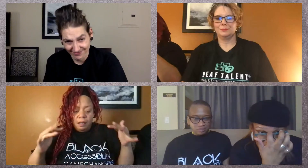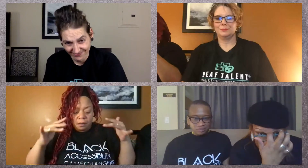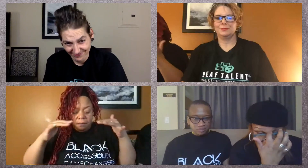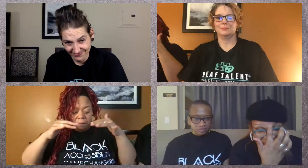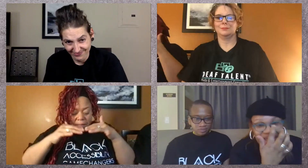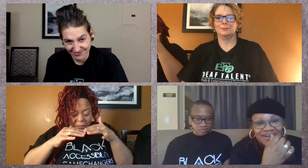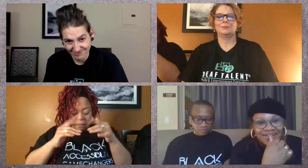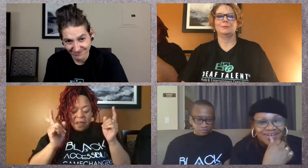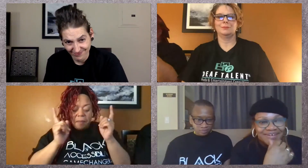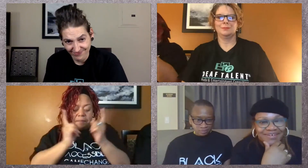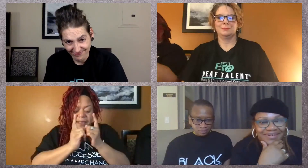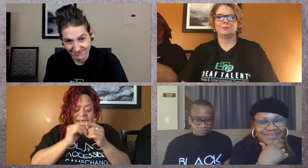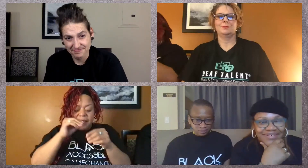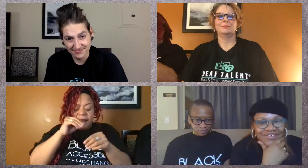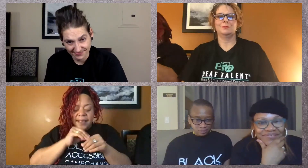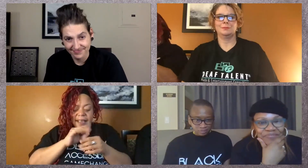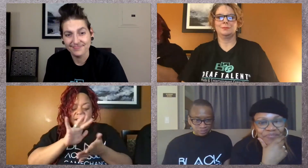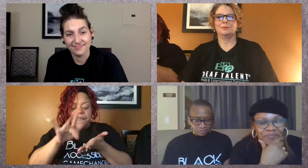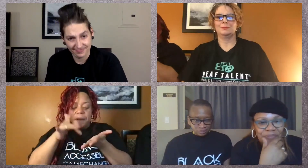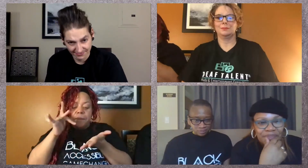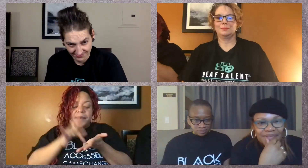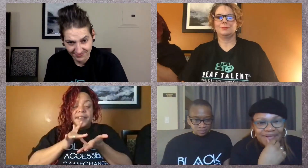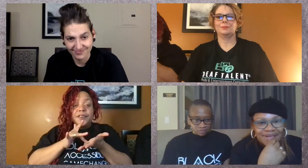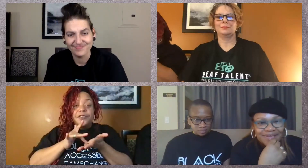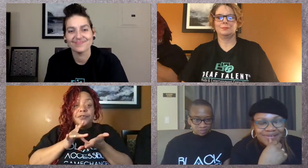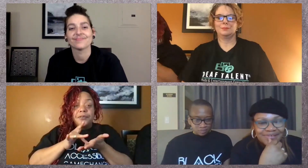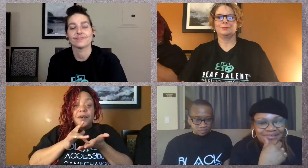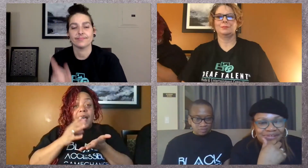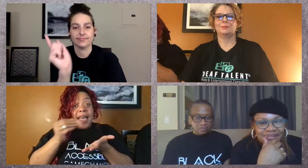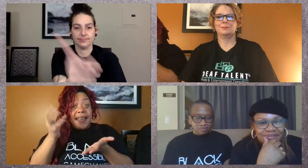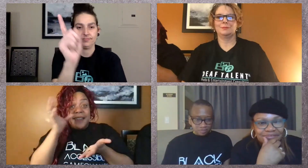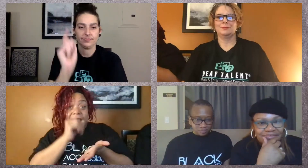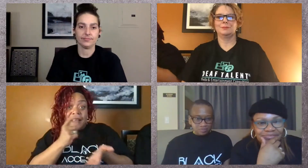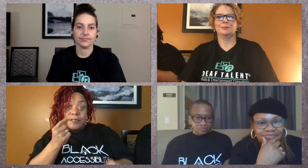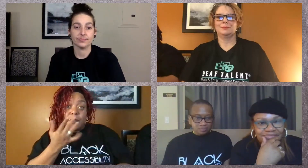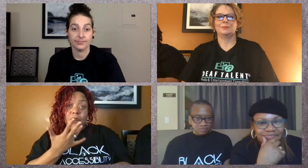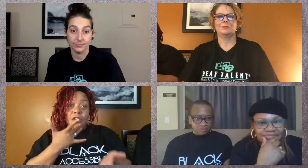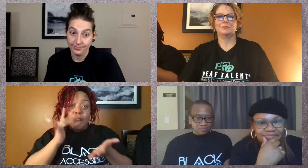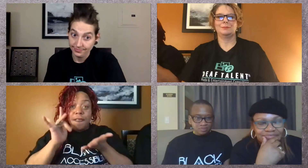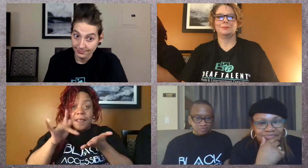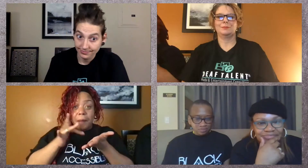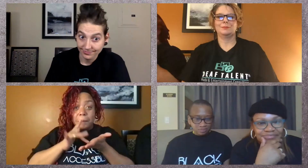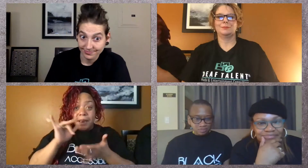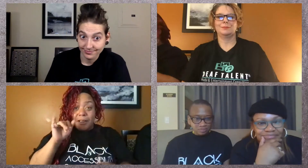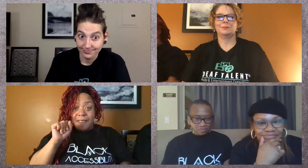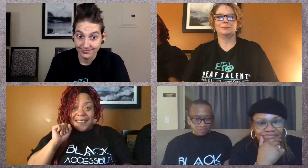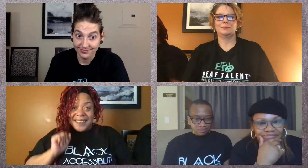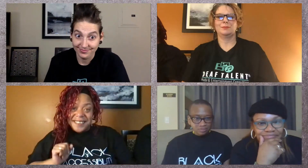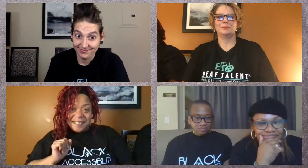All that we've been through, we're still here in the middle of it.